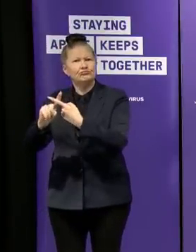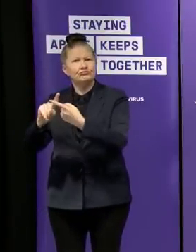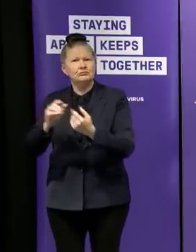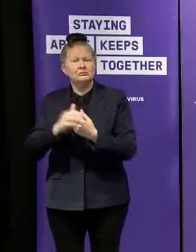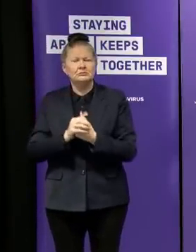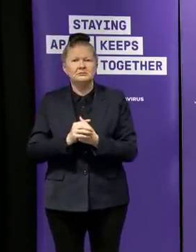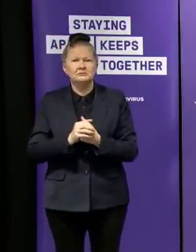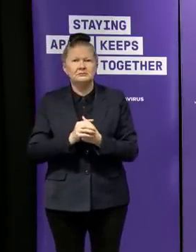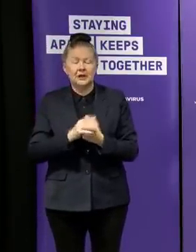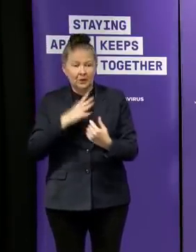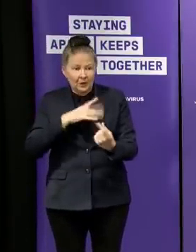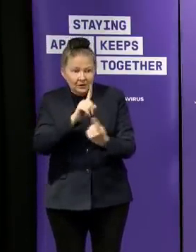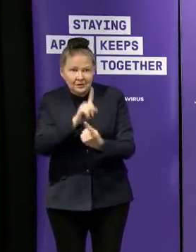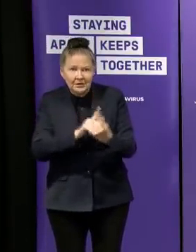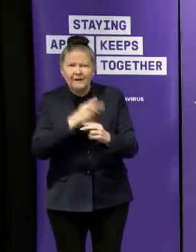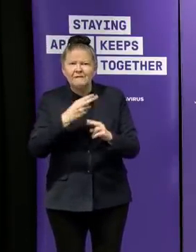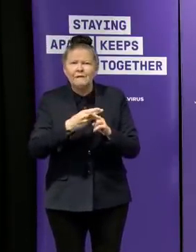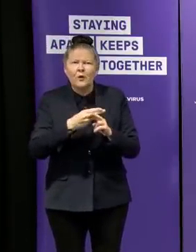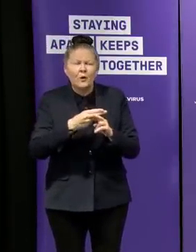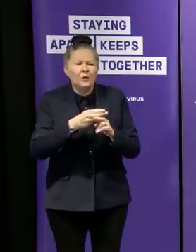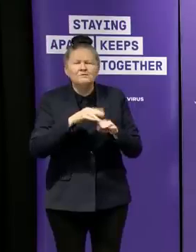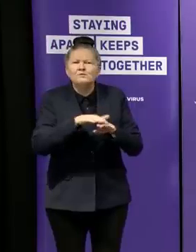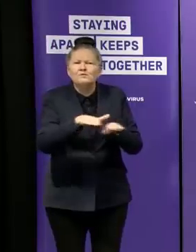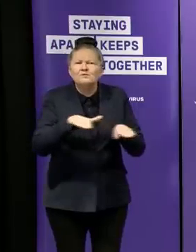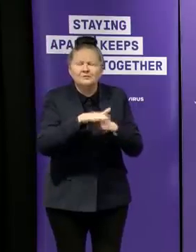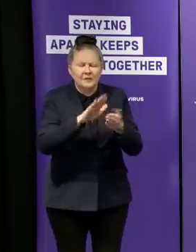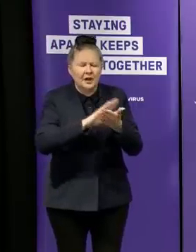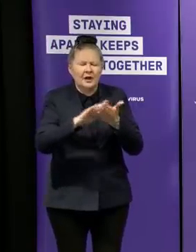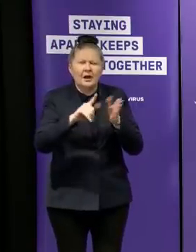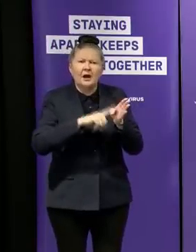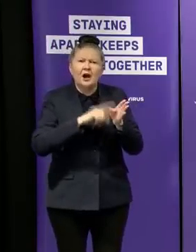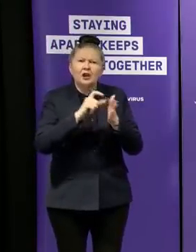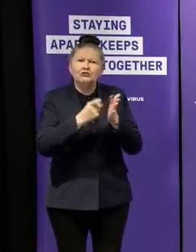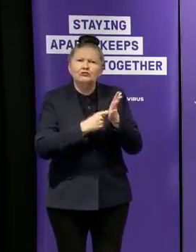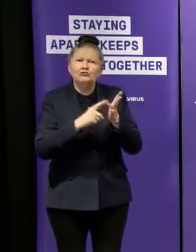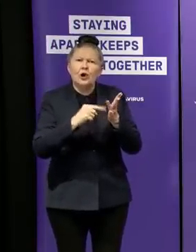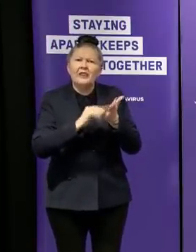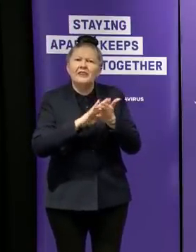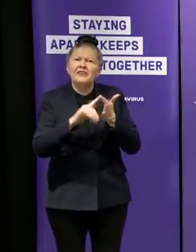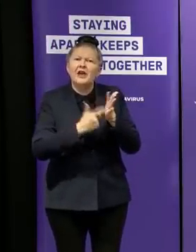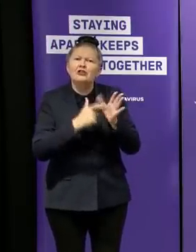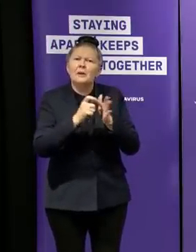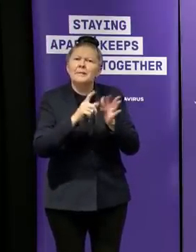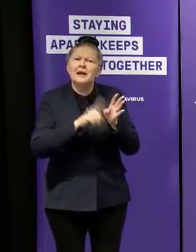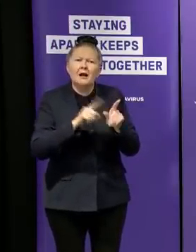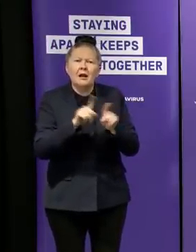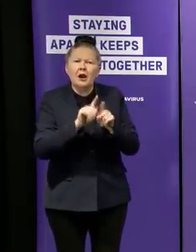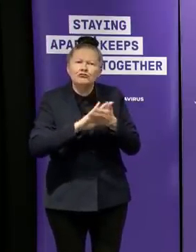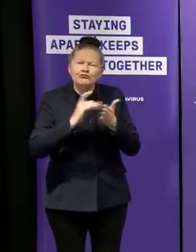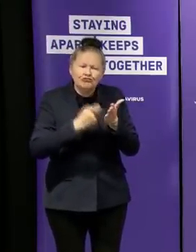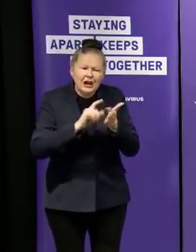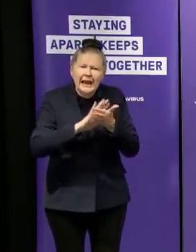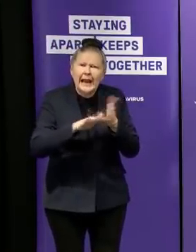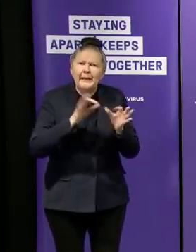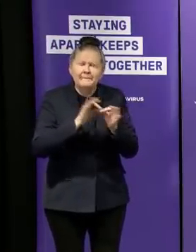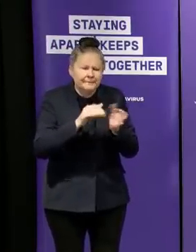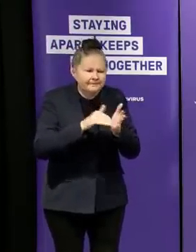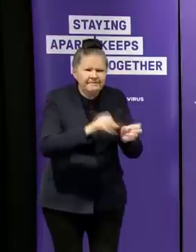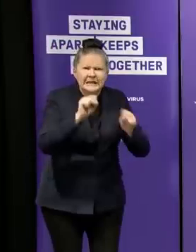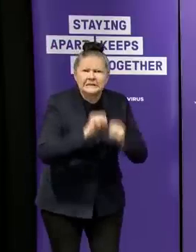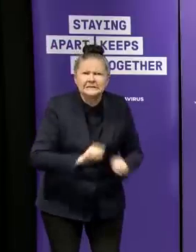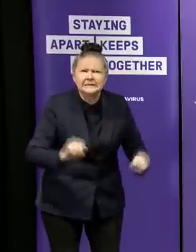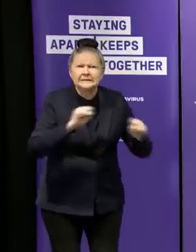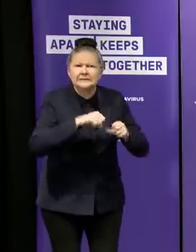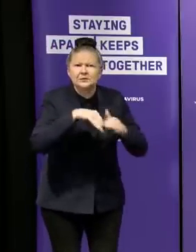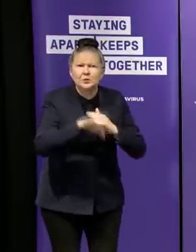One-on-one hydrotherapy sessions, the Premier indicated as an important part of that clinical support, will also be able to